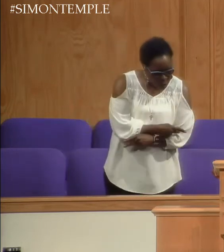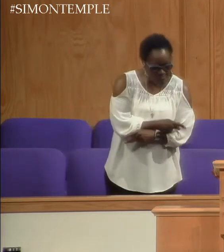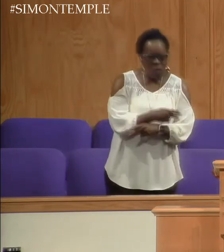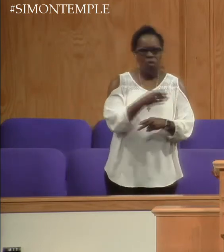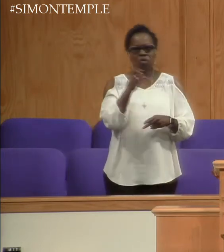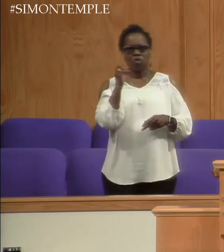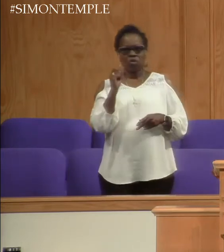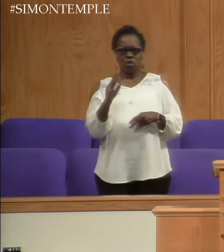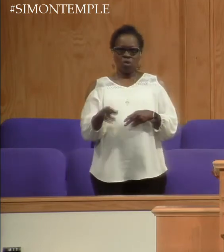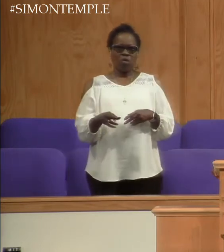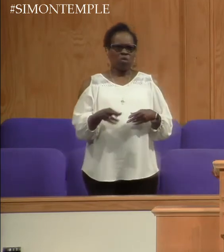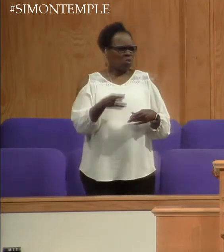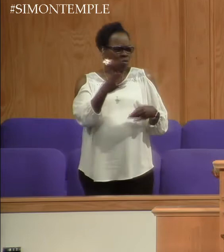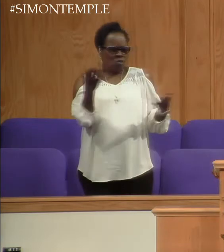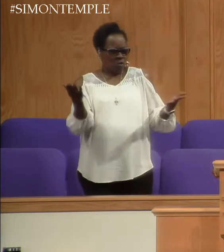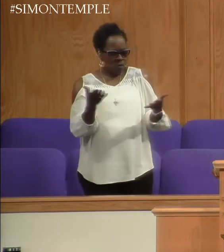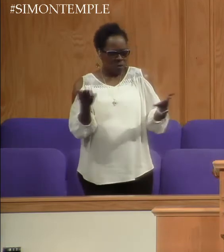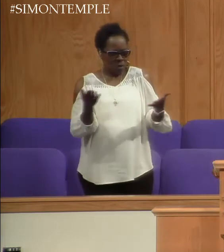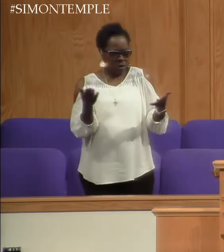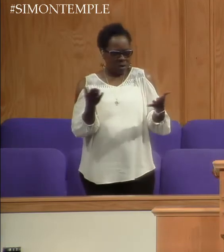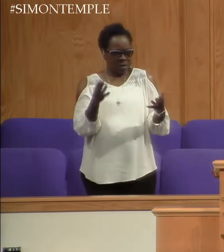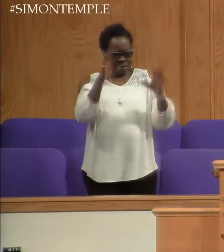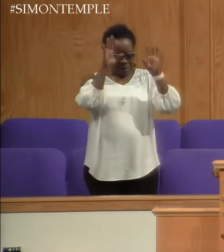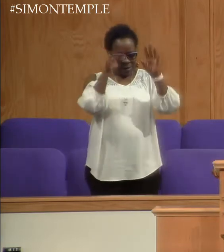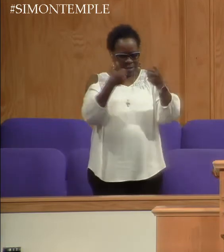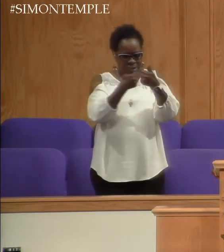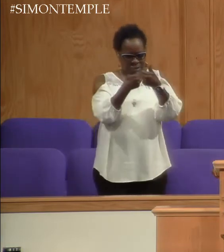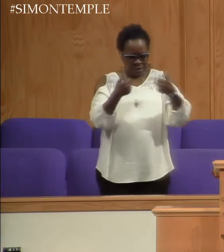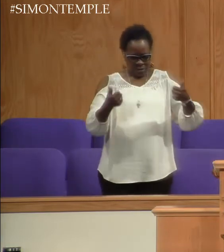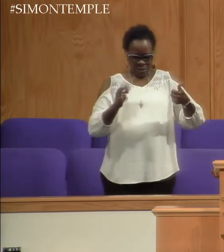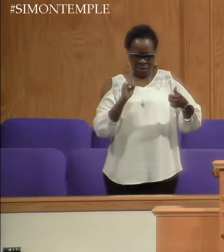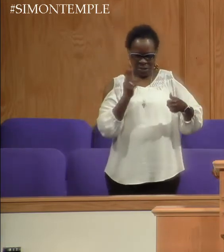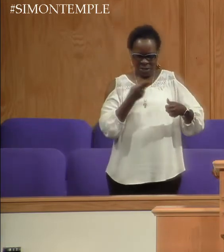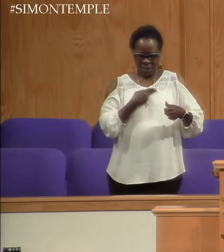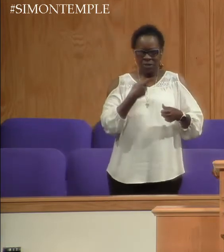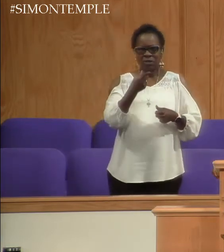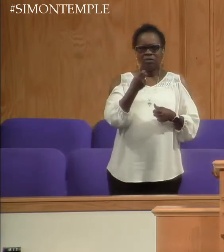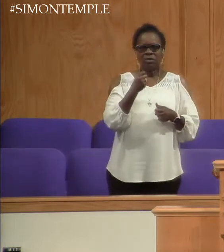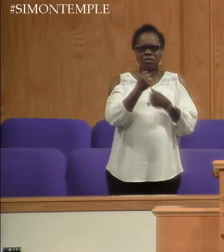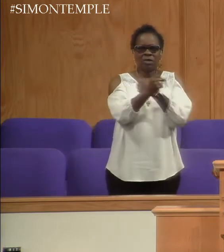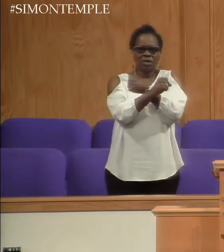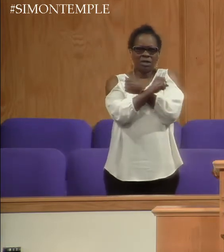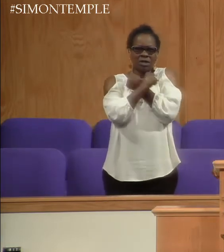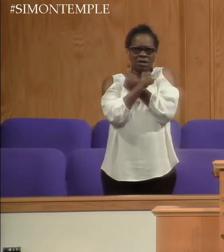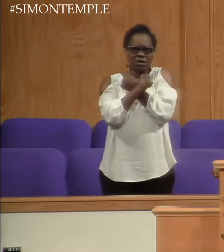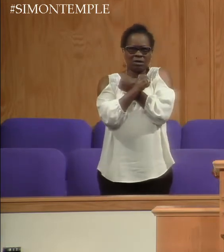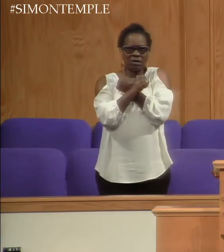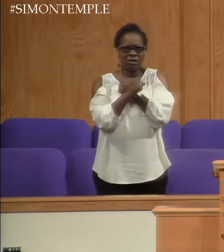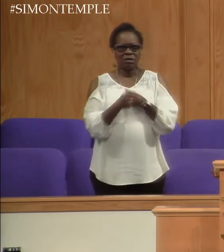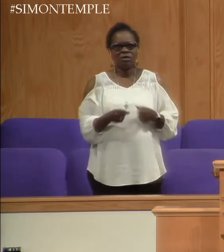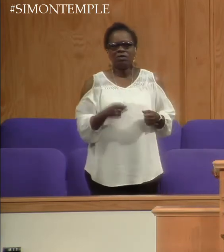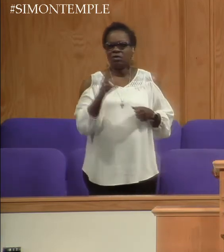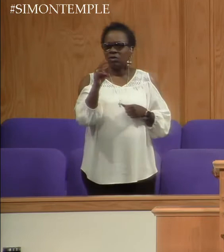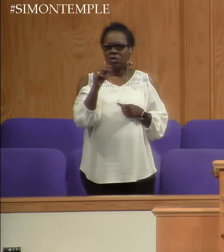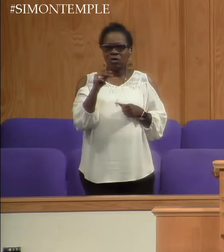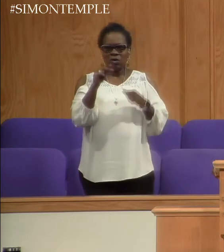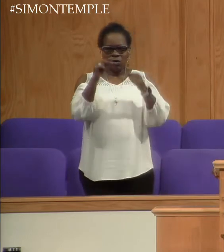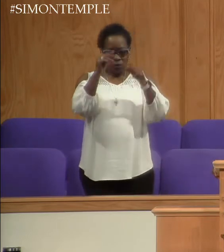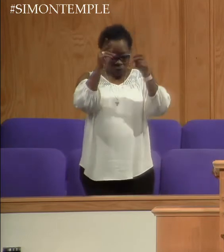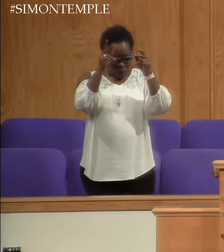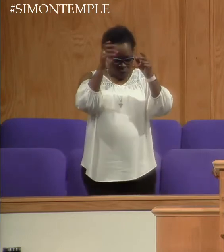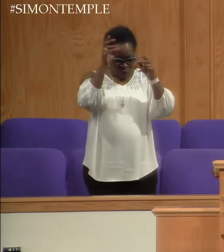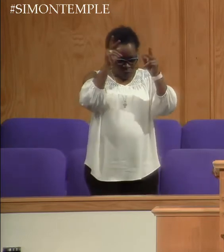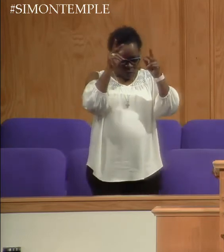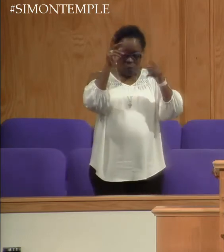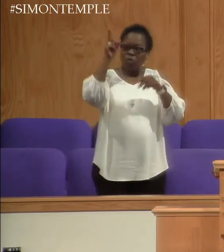violent death separate us from the love? The one who loves us gives us an overwhelming